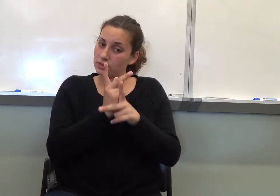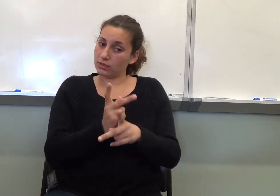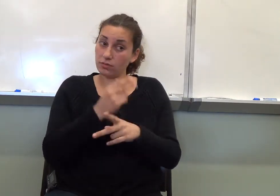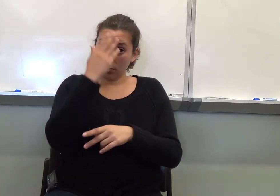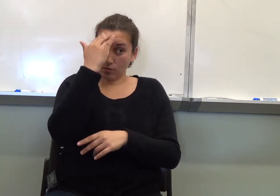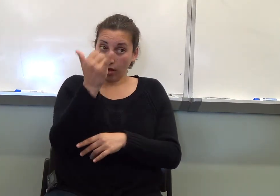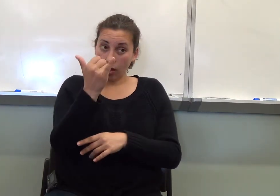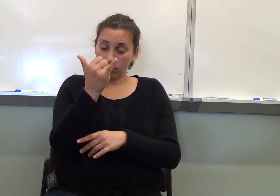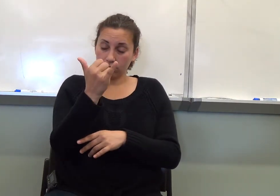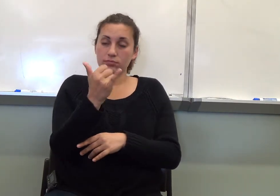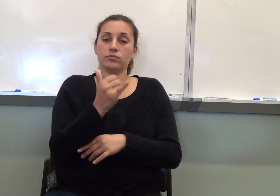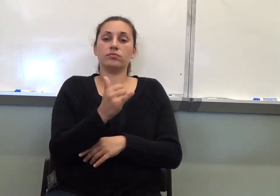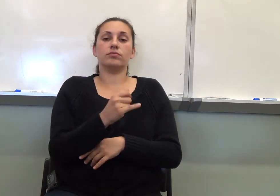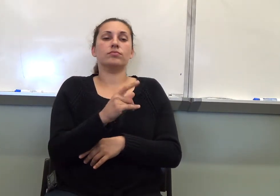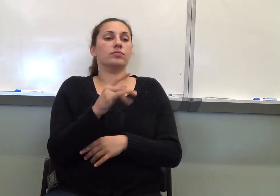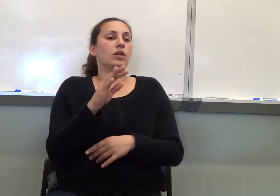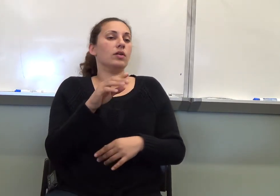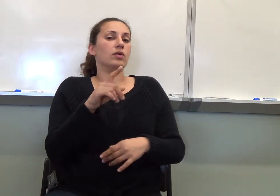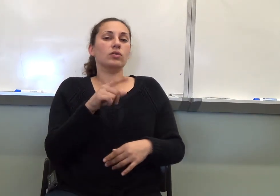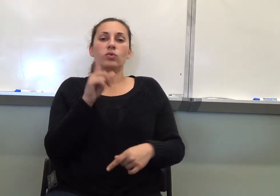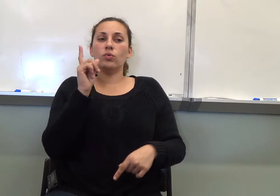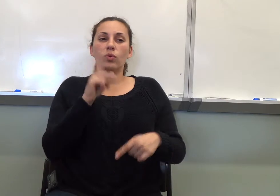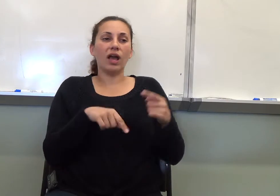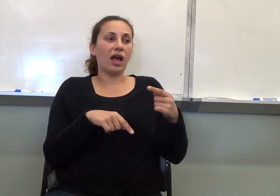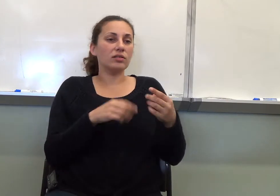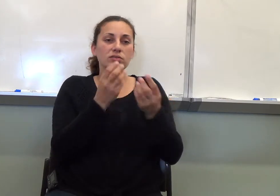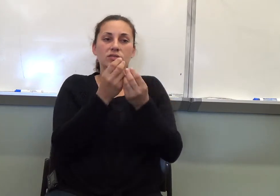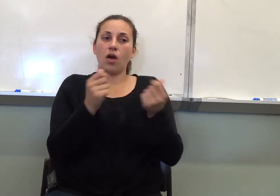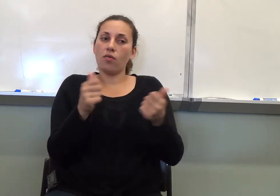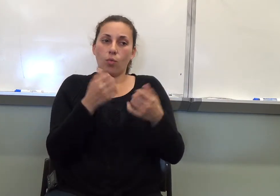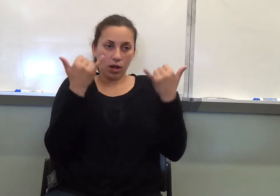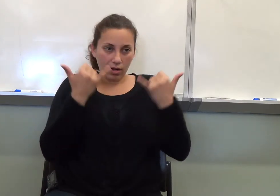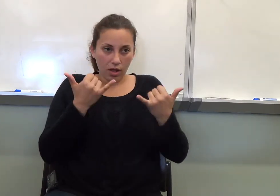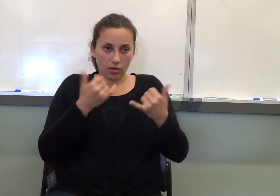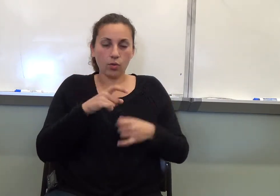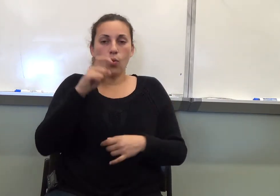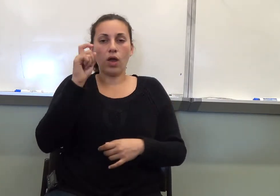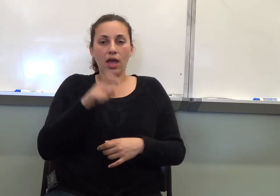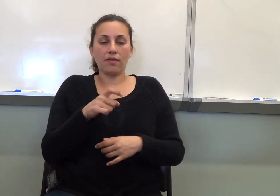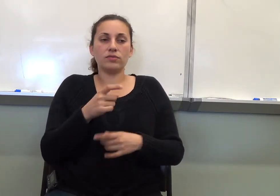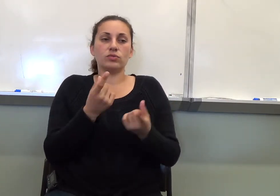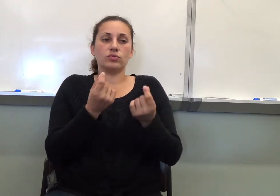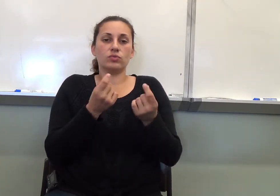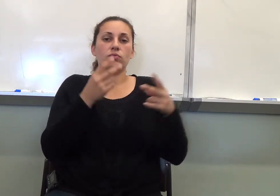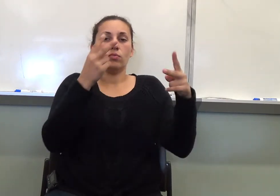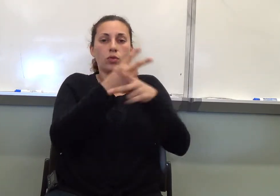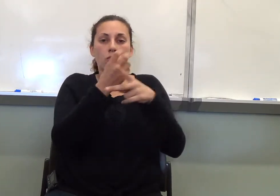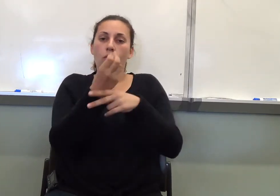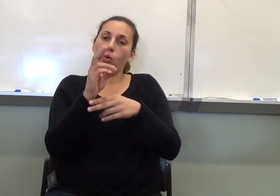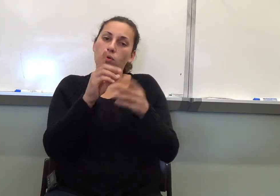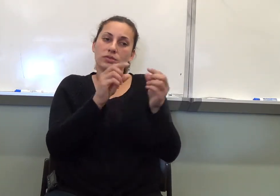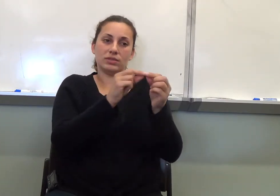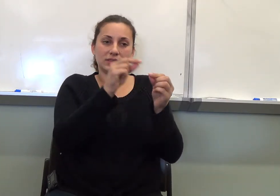mathematical operations. We can't get to them right away. We have to do the operation first. In this case, just the draw.